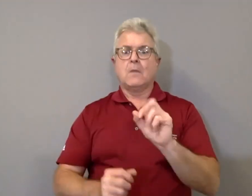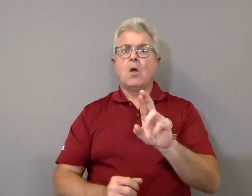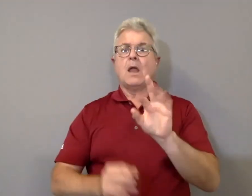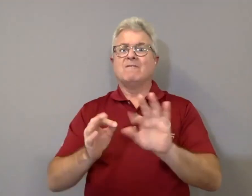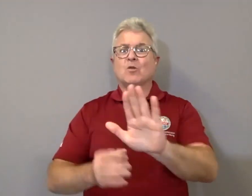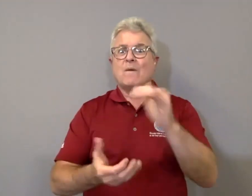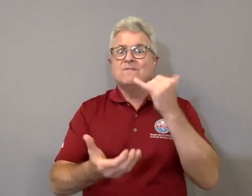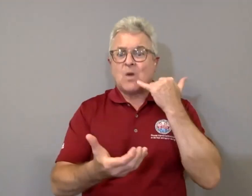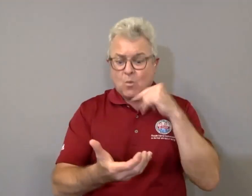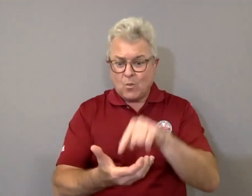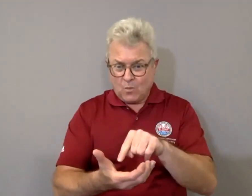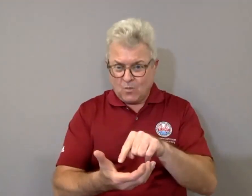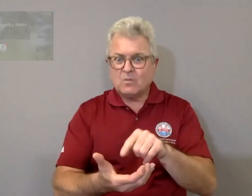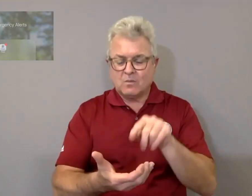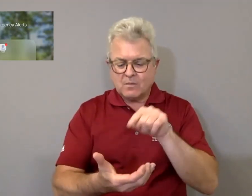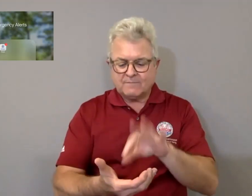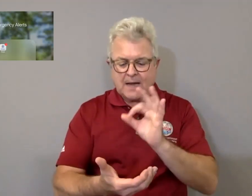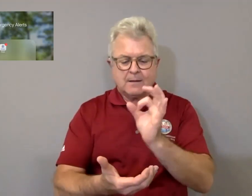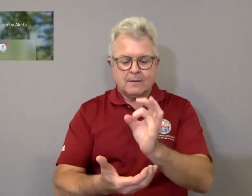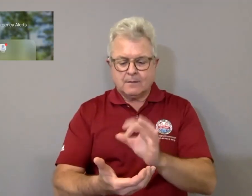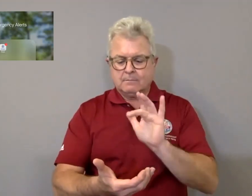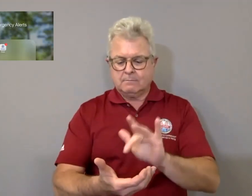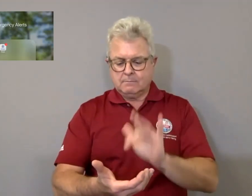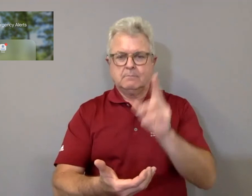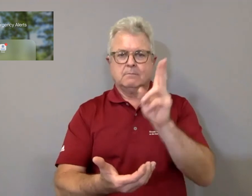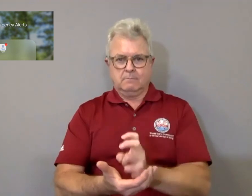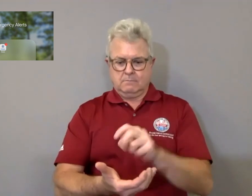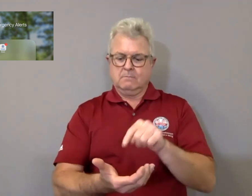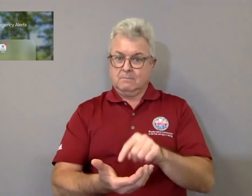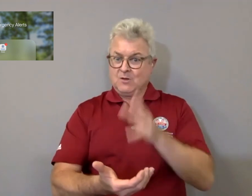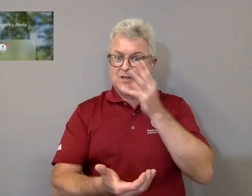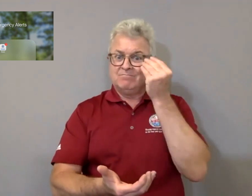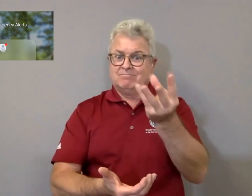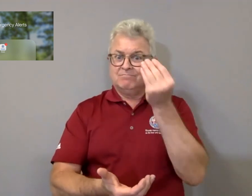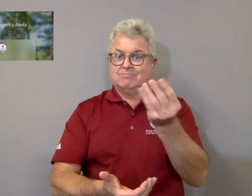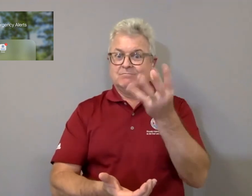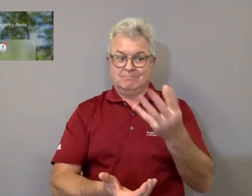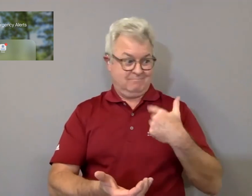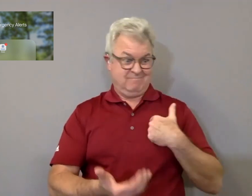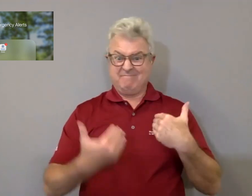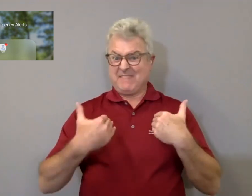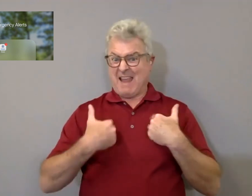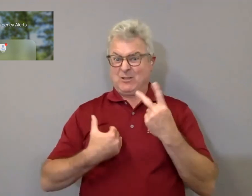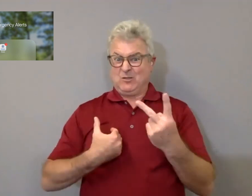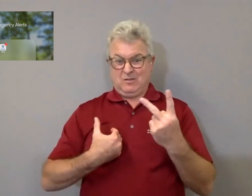can document them and download them. You can download them to your phone. You can see what you need to download, and they provide